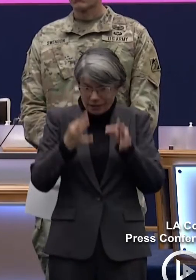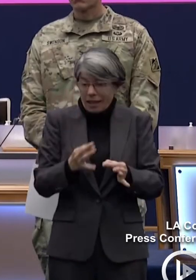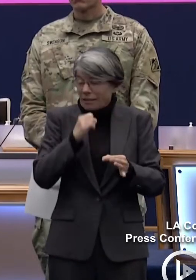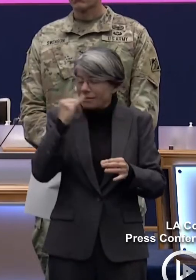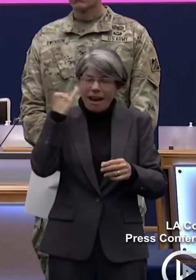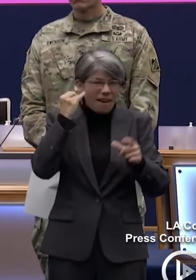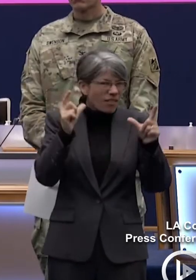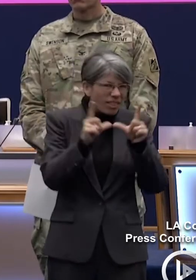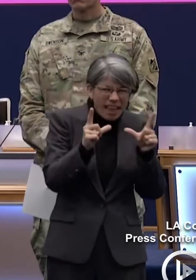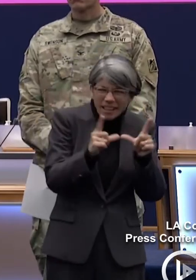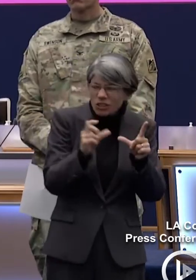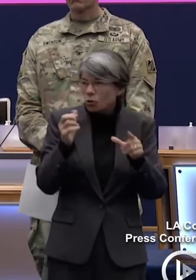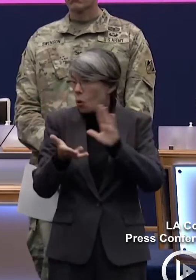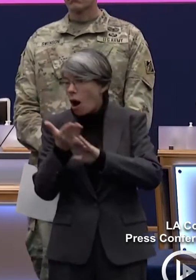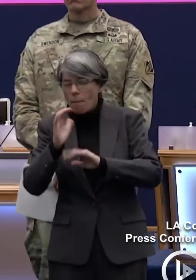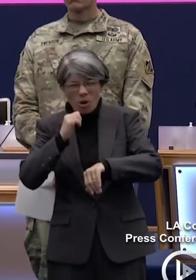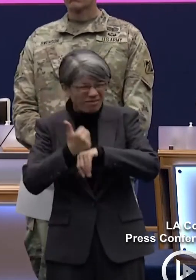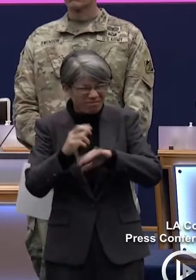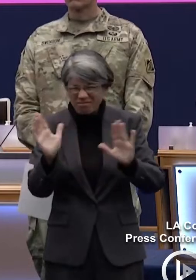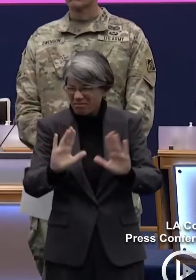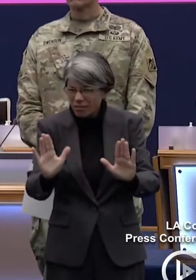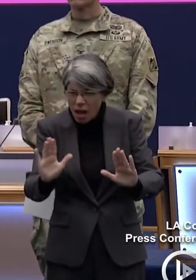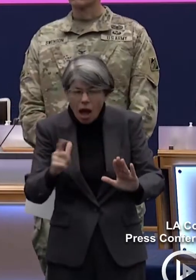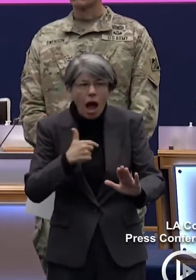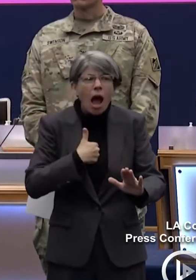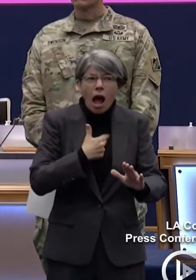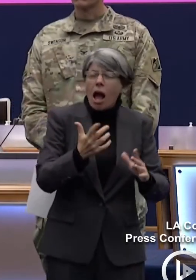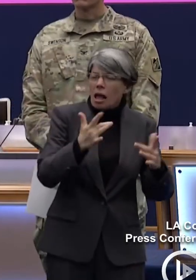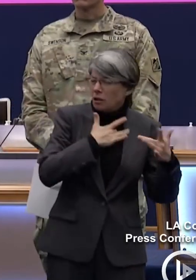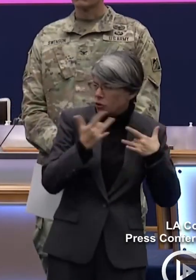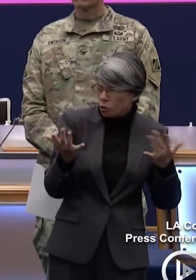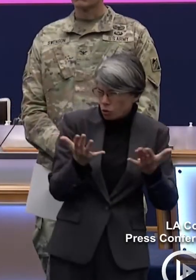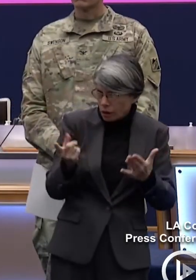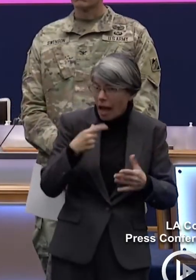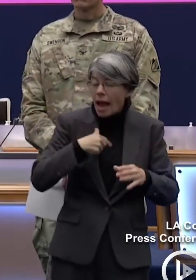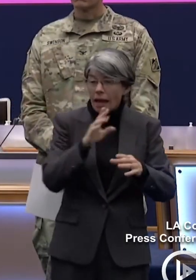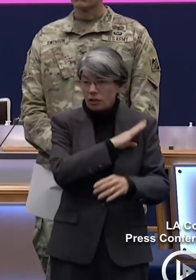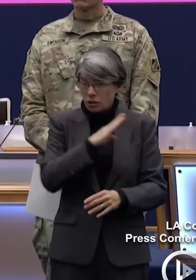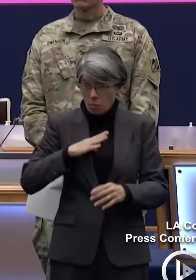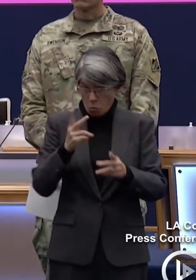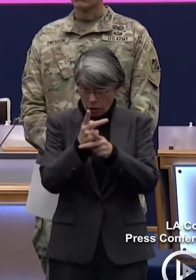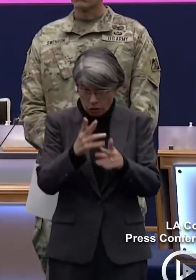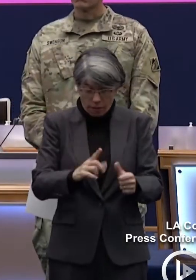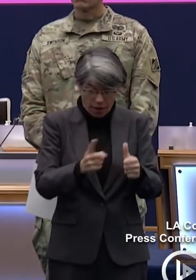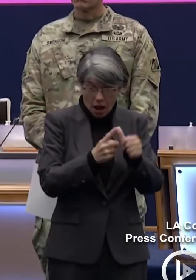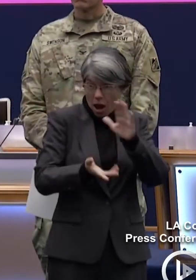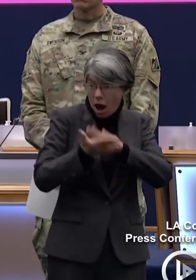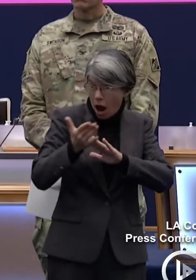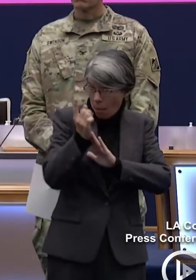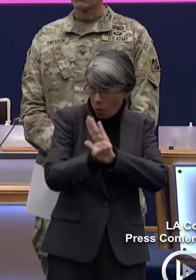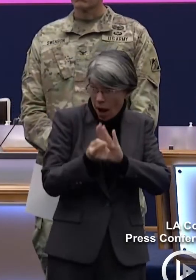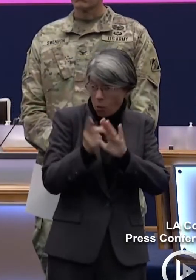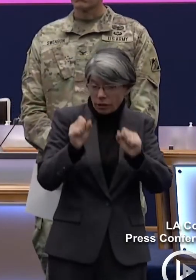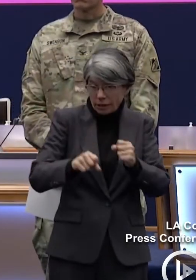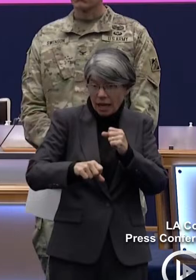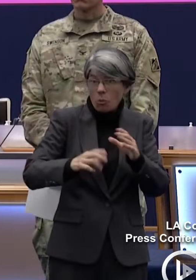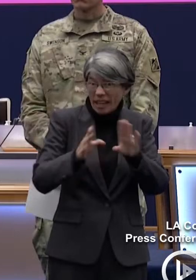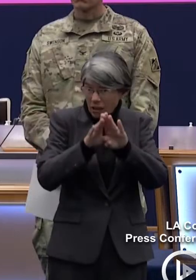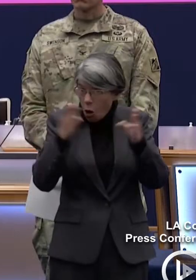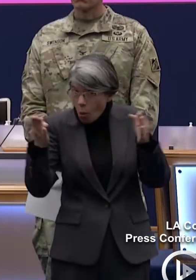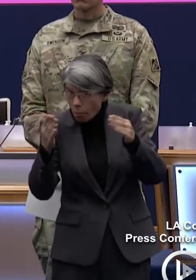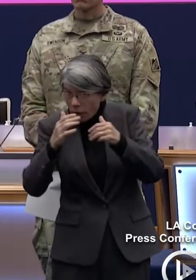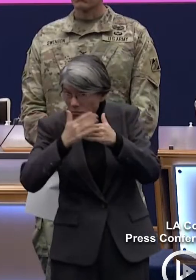they're licensed or whether they can operate. The discretion that we have as the Board of Supervisors are two things. Operating hours, can we extend